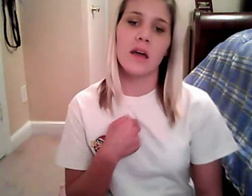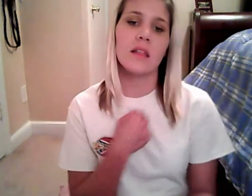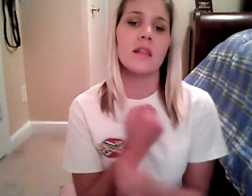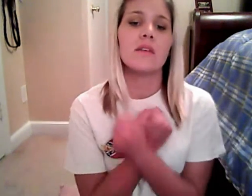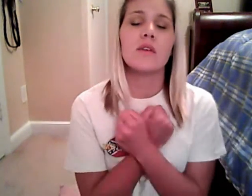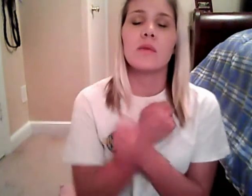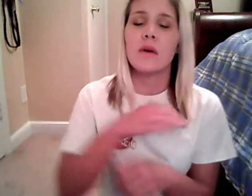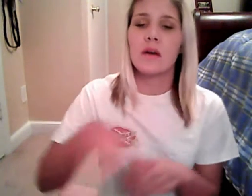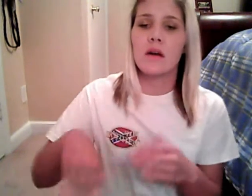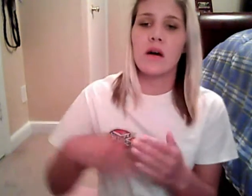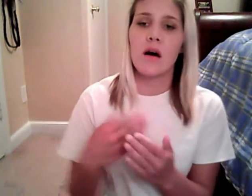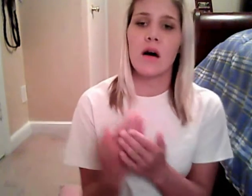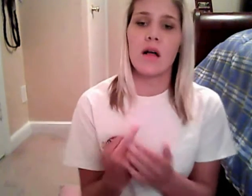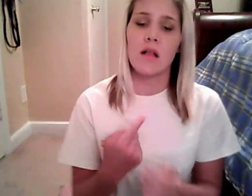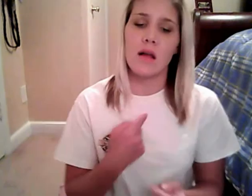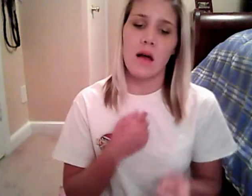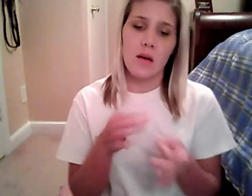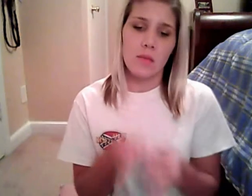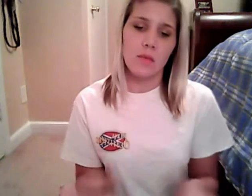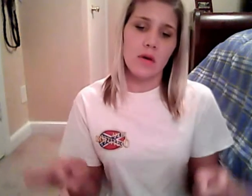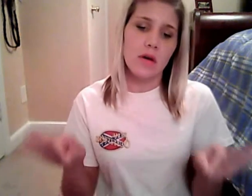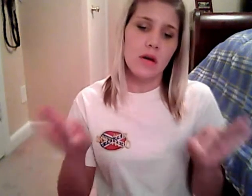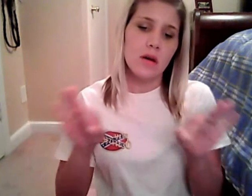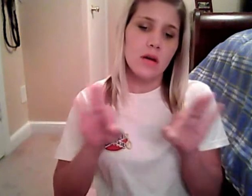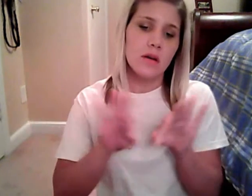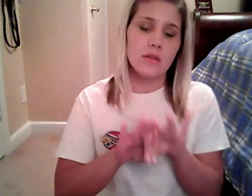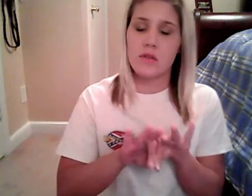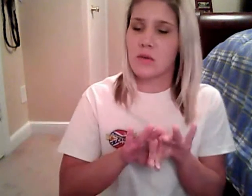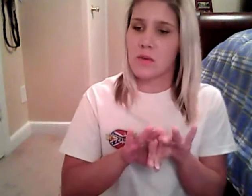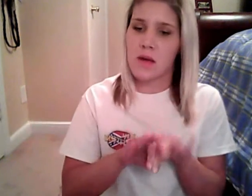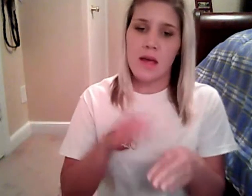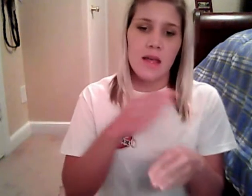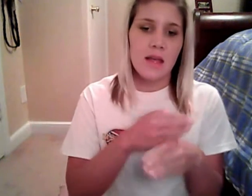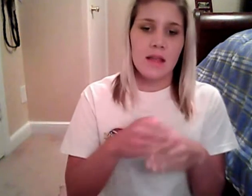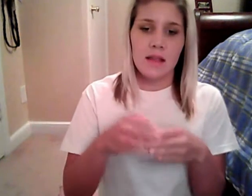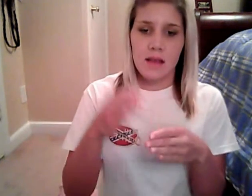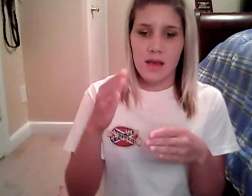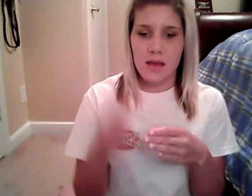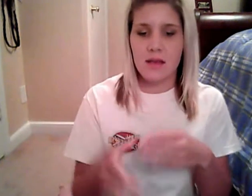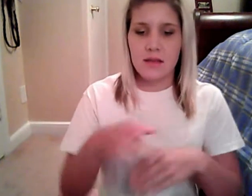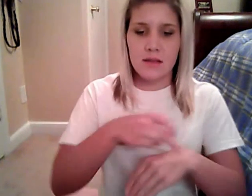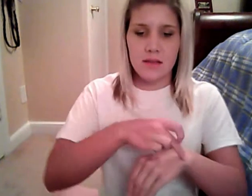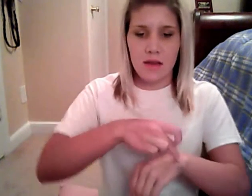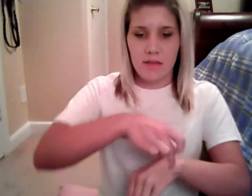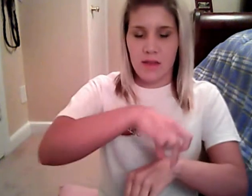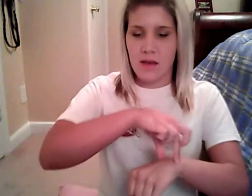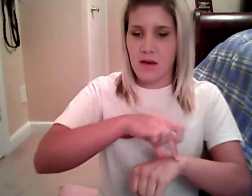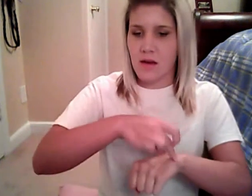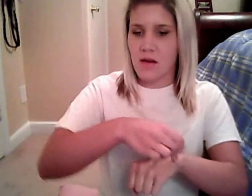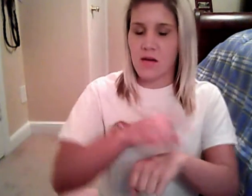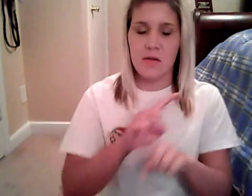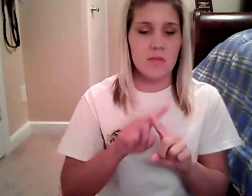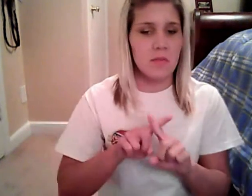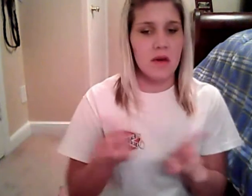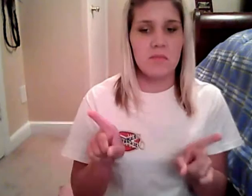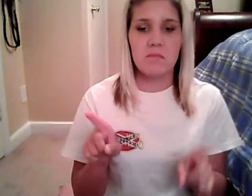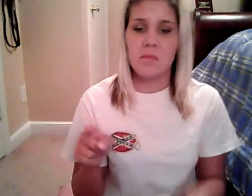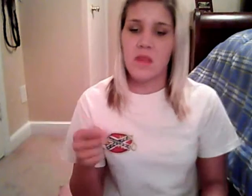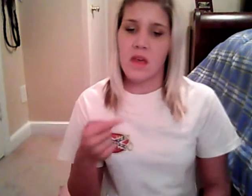can love you with all my heart, but the hardest